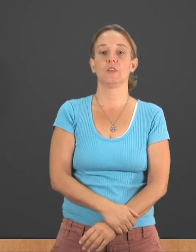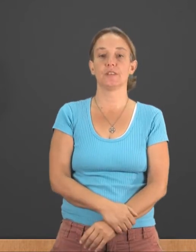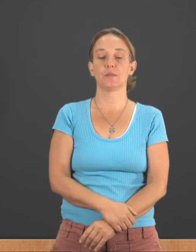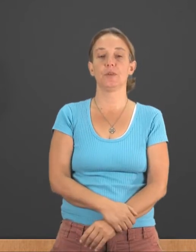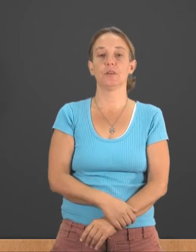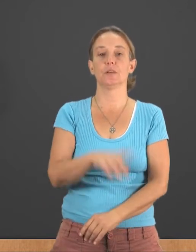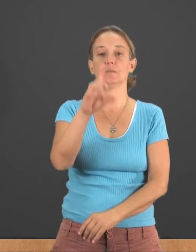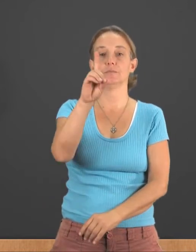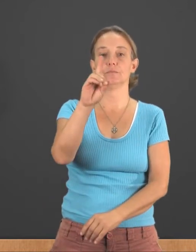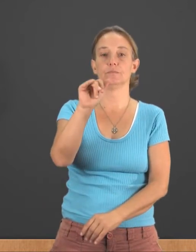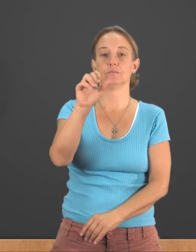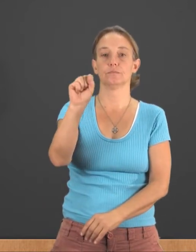Disappear.